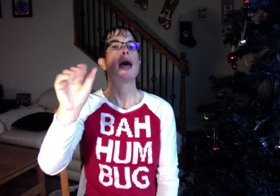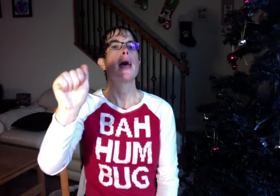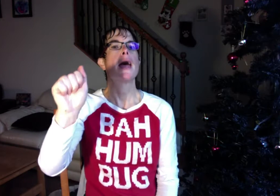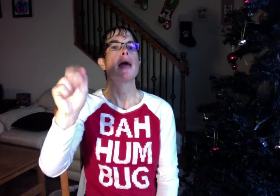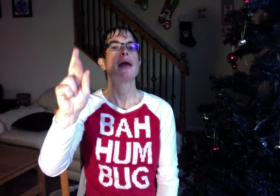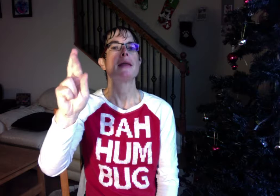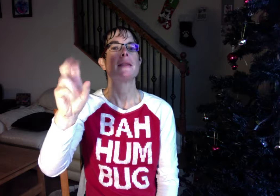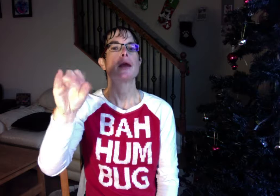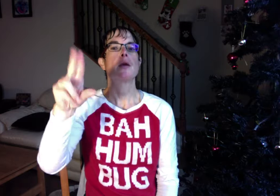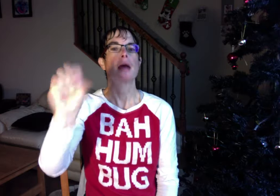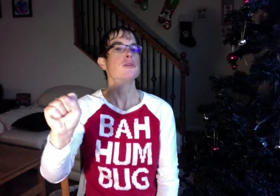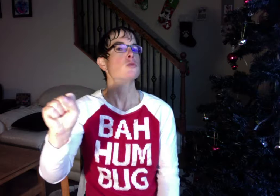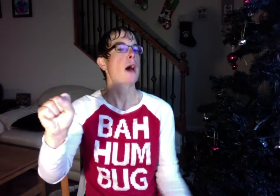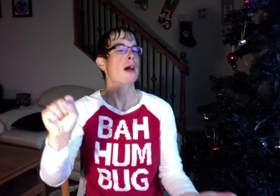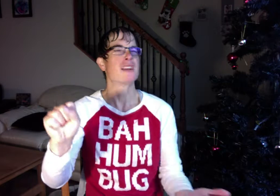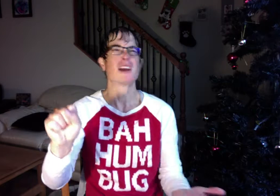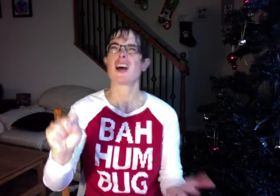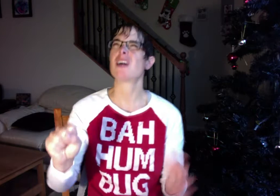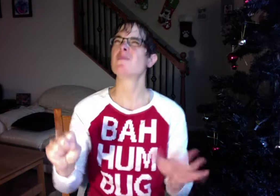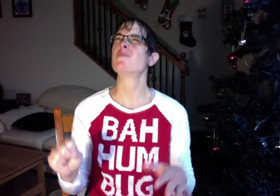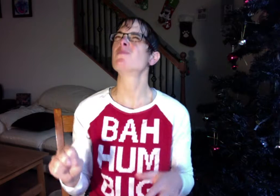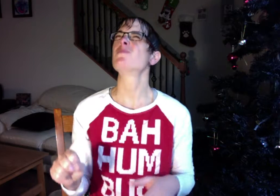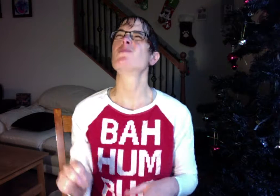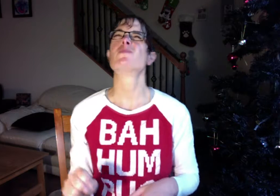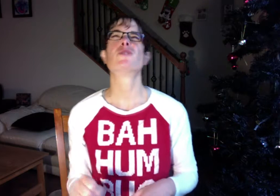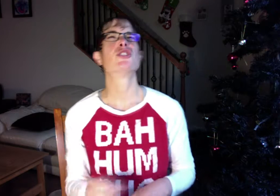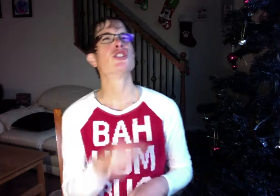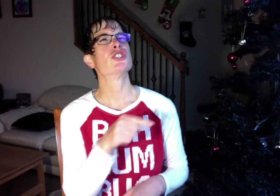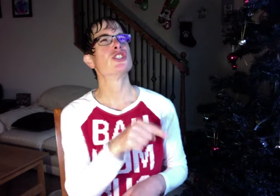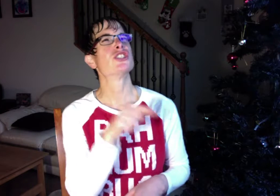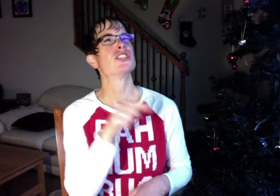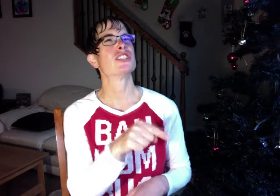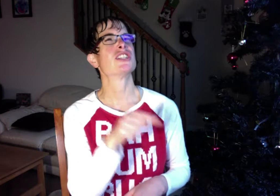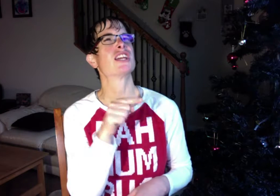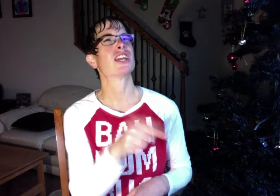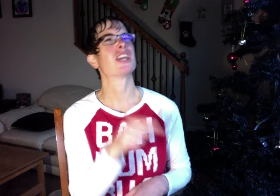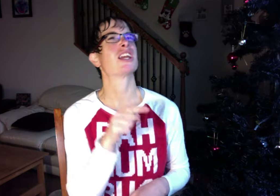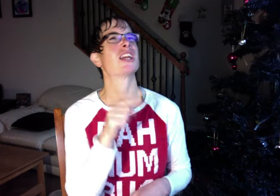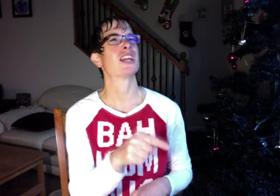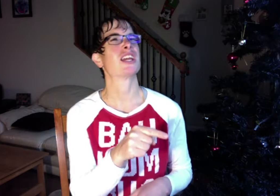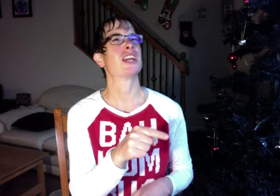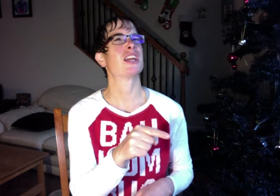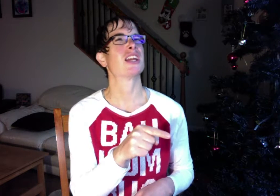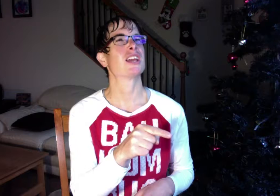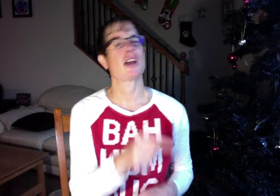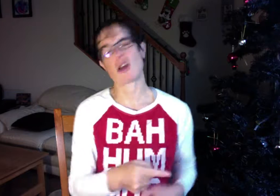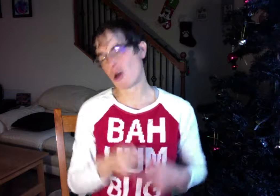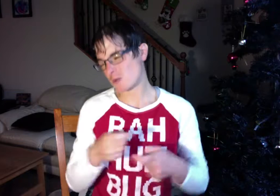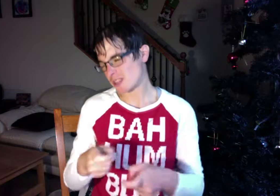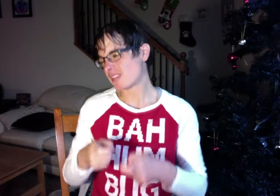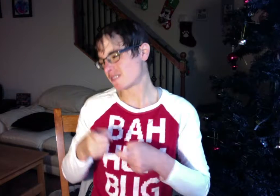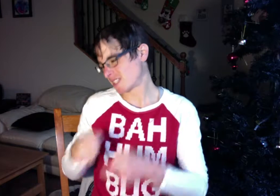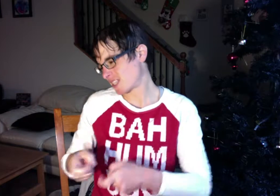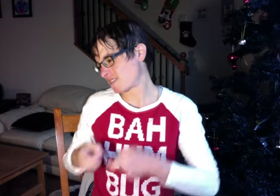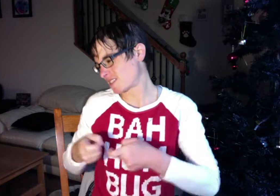doing to do the character trait is that she was like giving, like doing things for her little brother, and even though